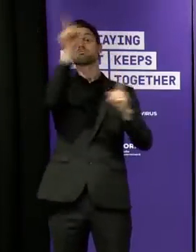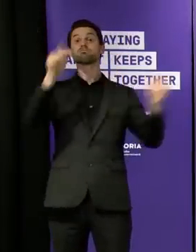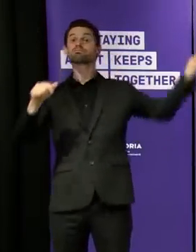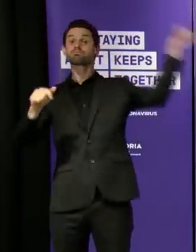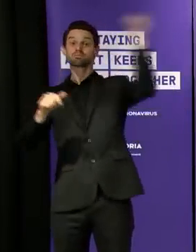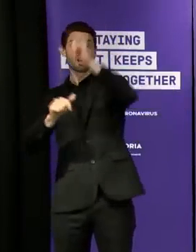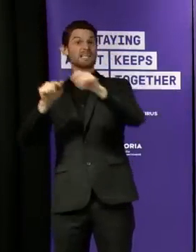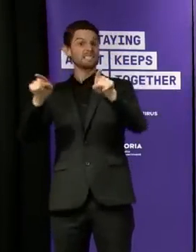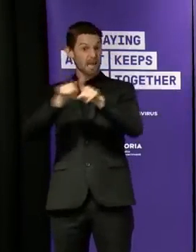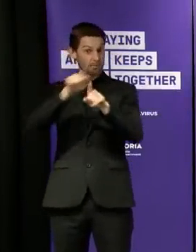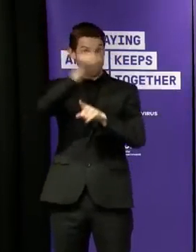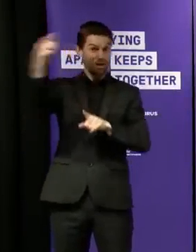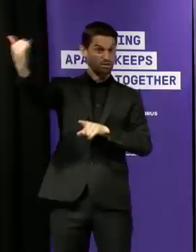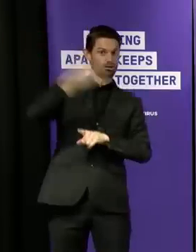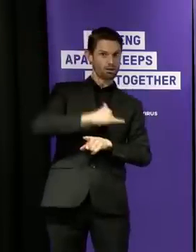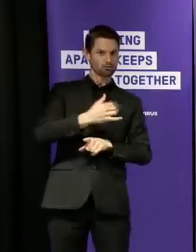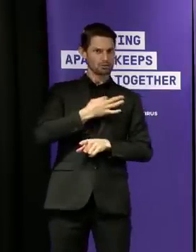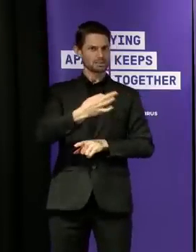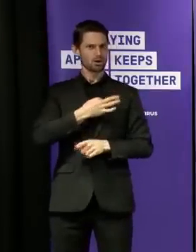with. You know,